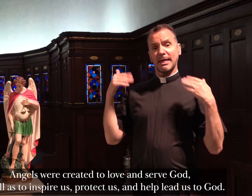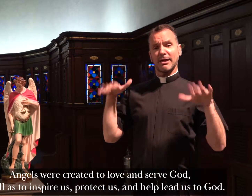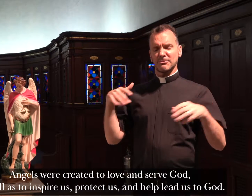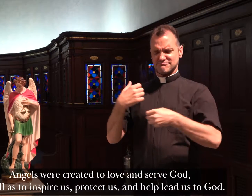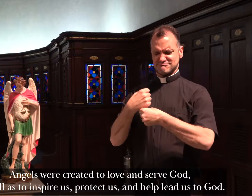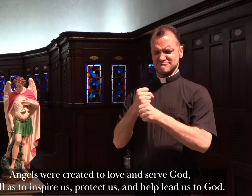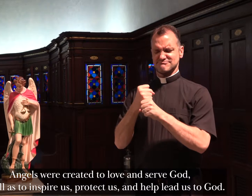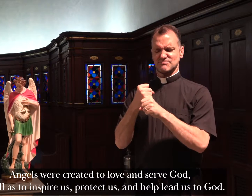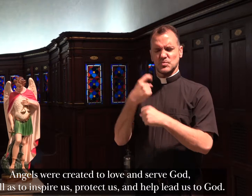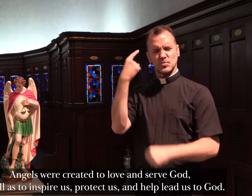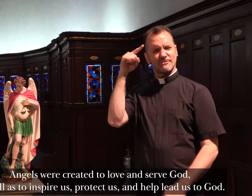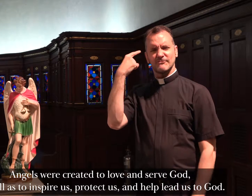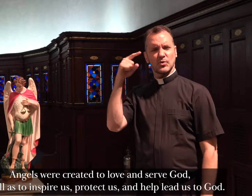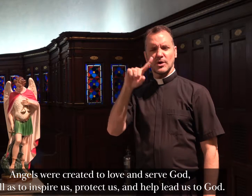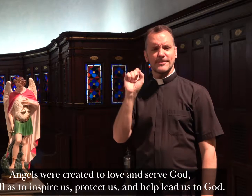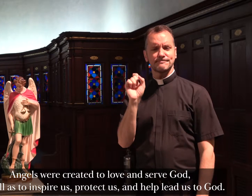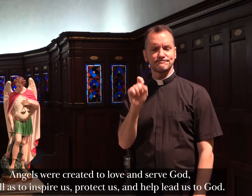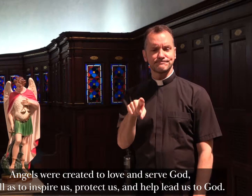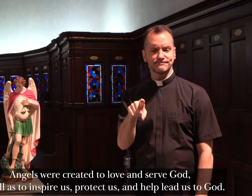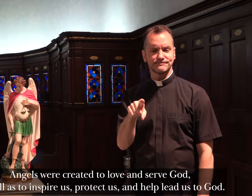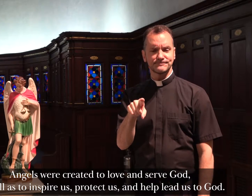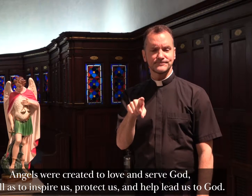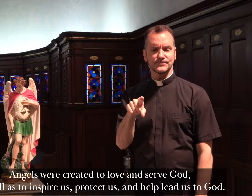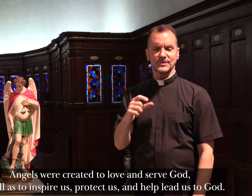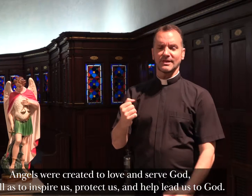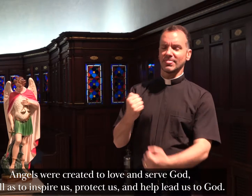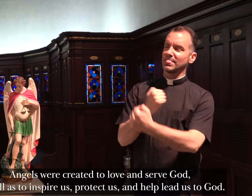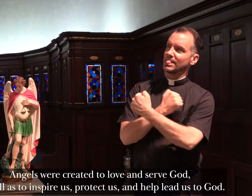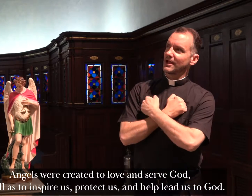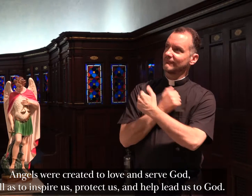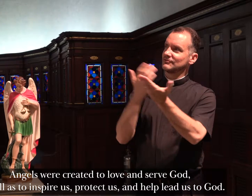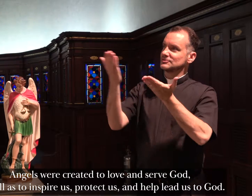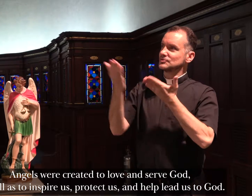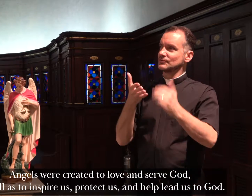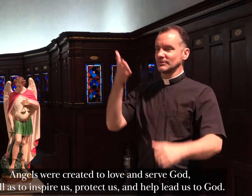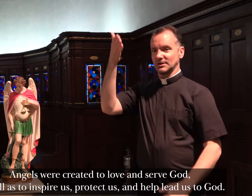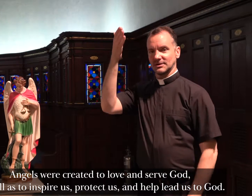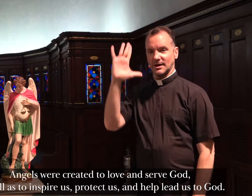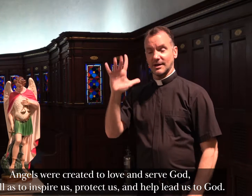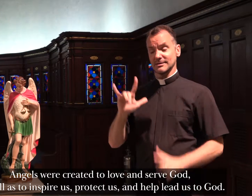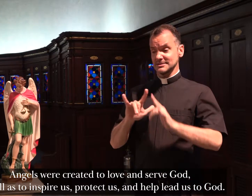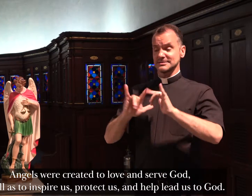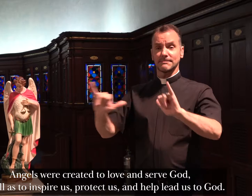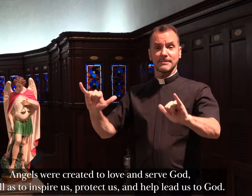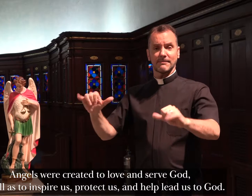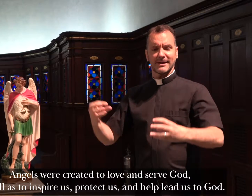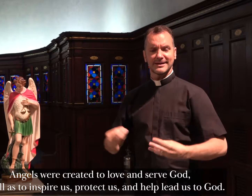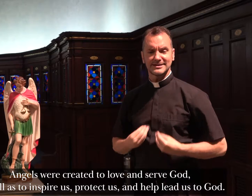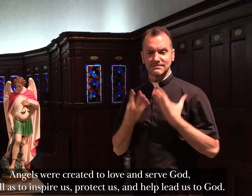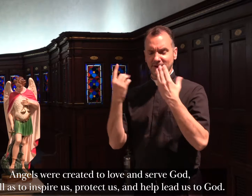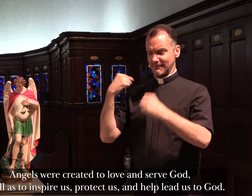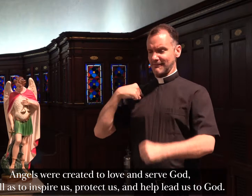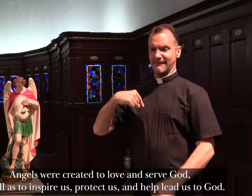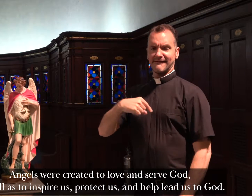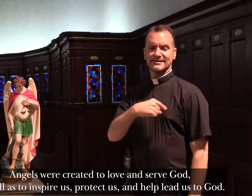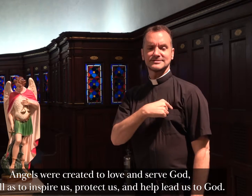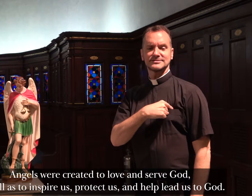Angels were created to love and serve God, as well as to inspire us, protect us, and help lead us to God.